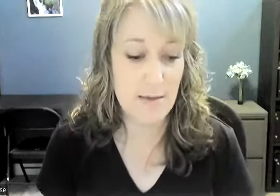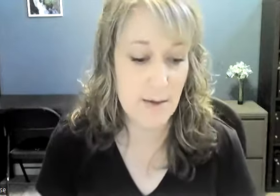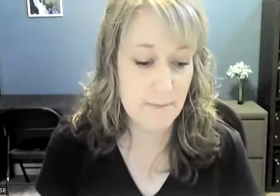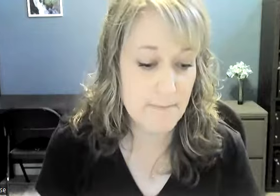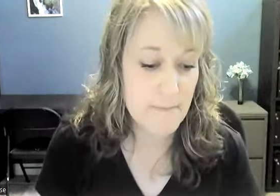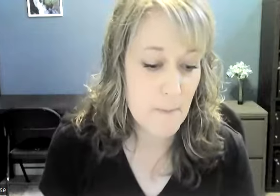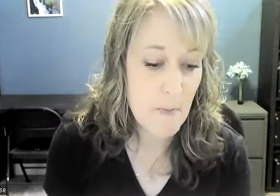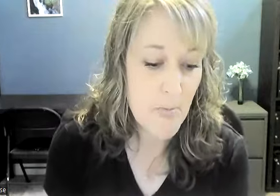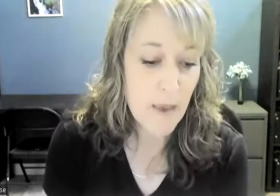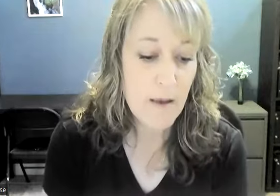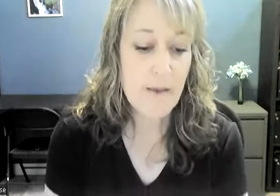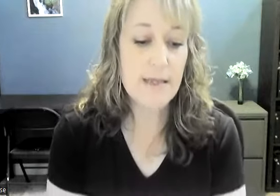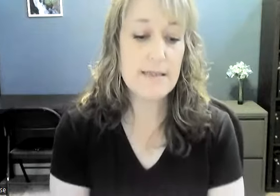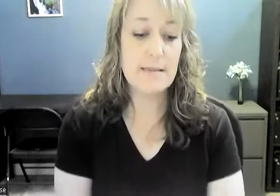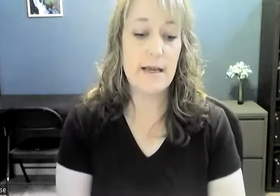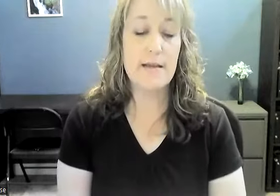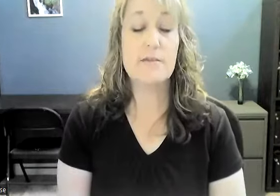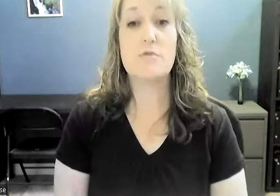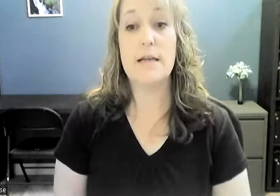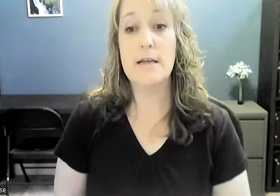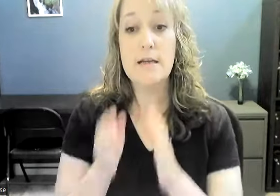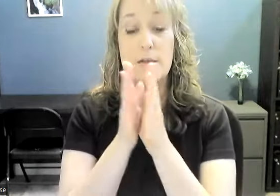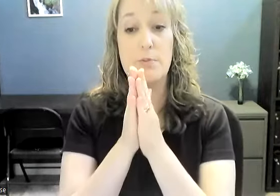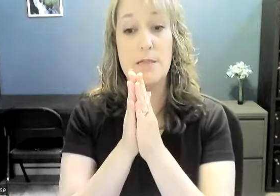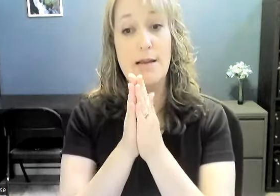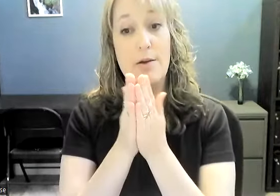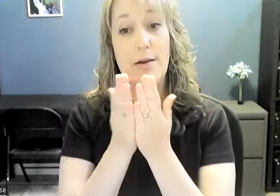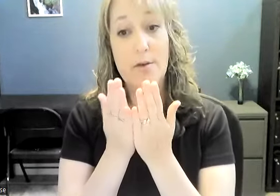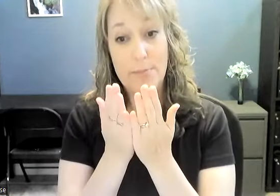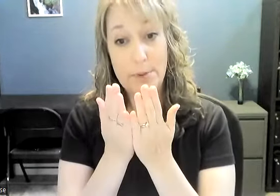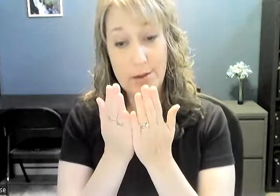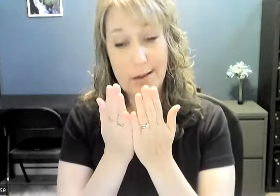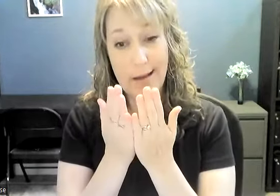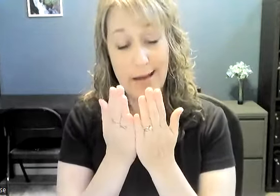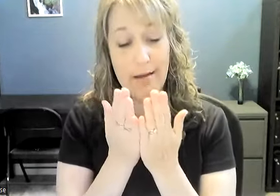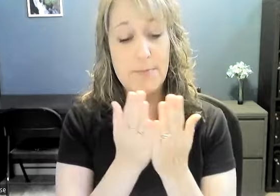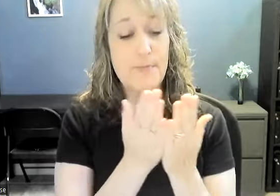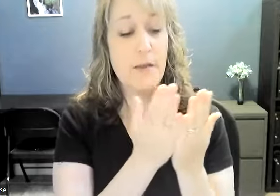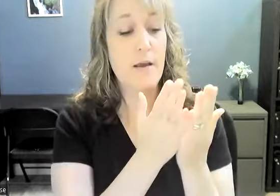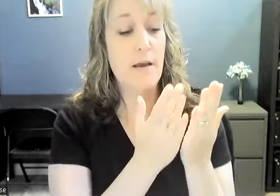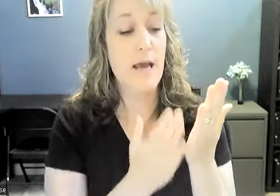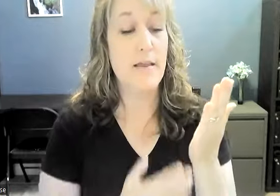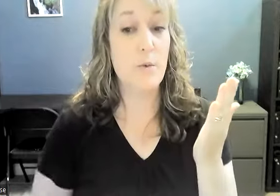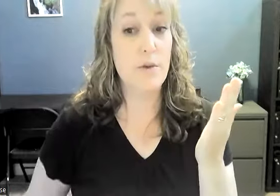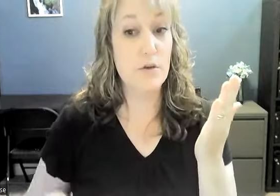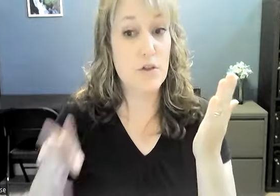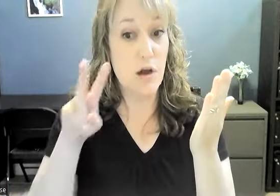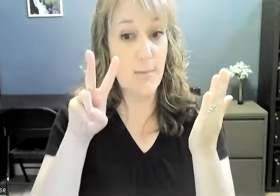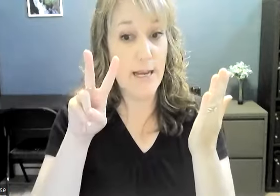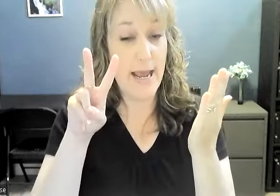ASL. The next sign is read. So pretend like you have your book again. And then with your dominant